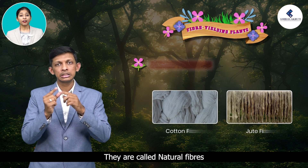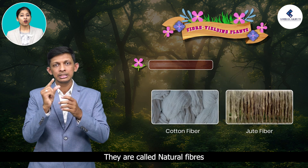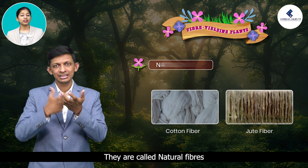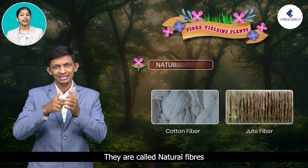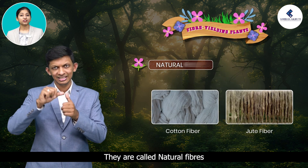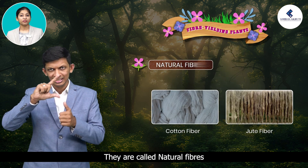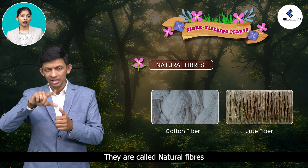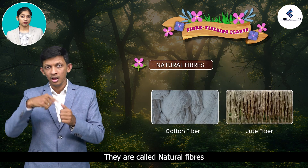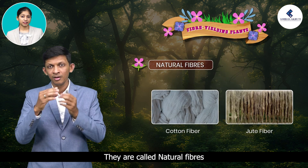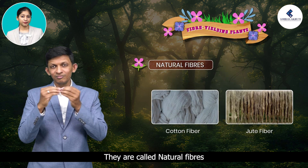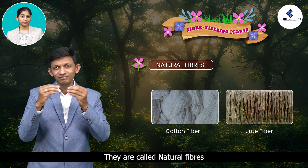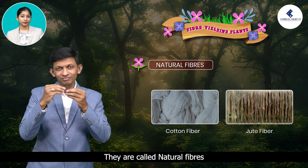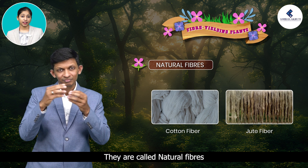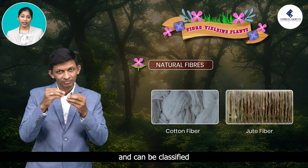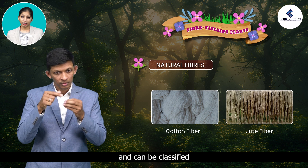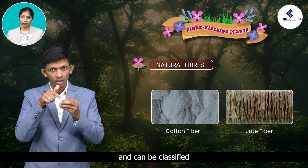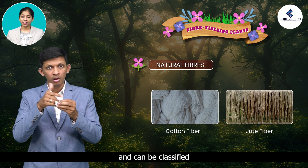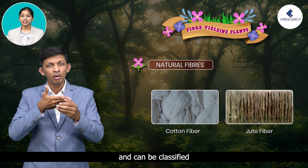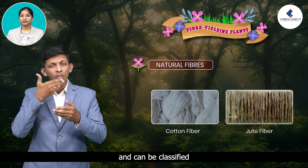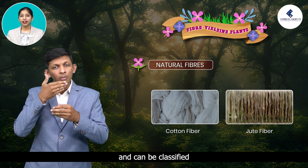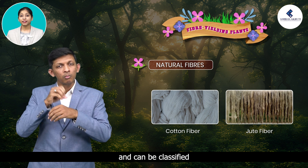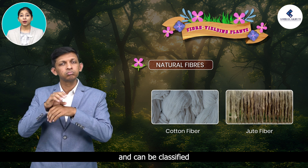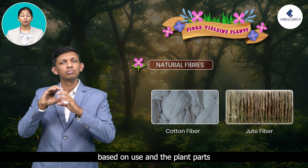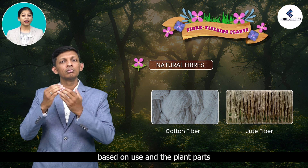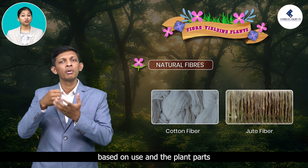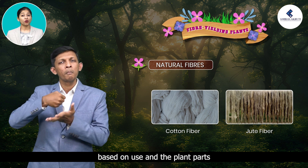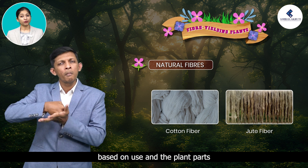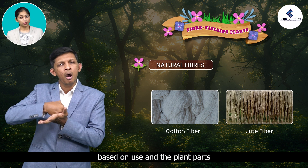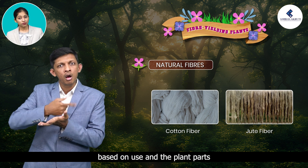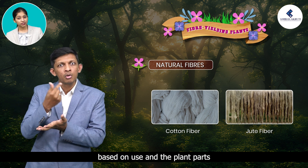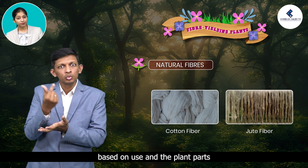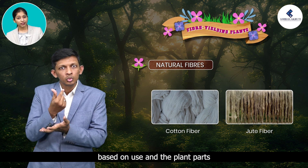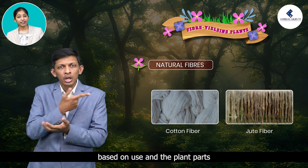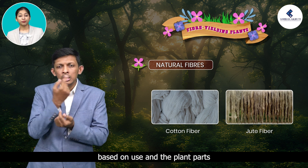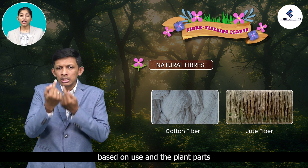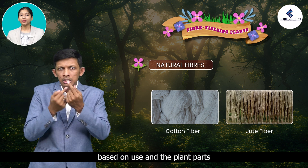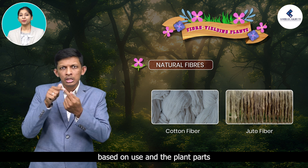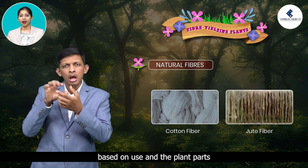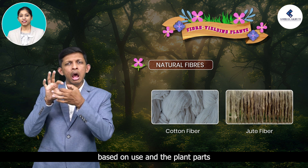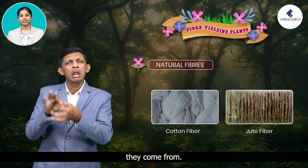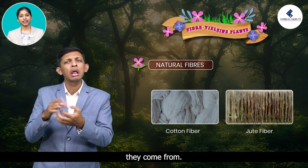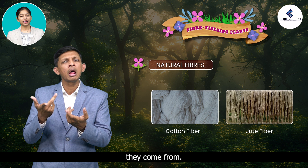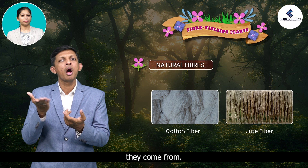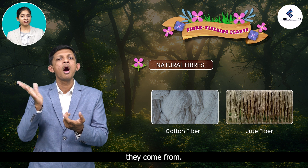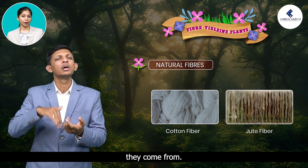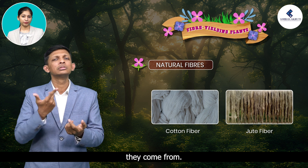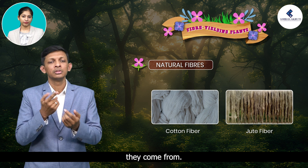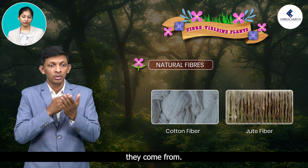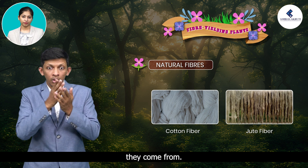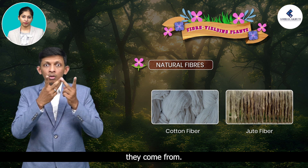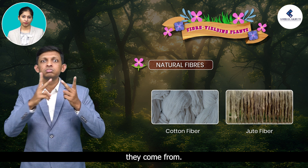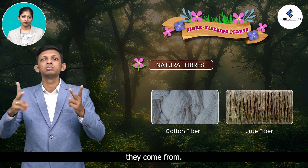They are called natural fibers and can be classified based on use and the plant parts they come